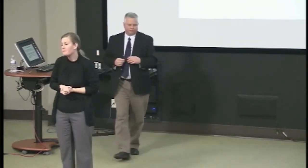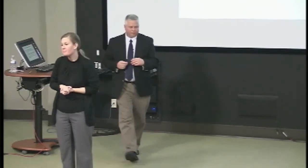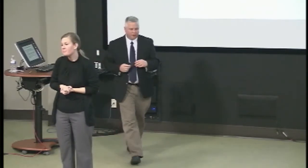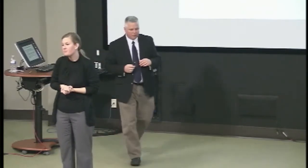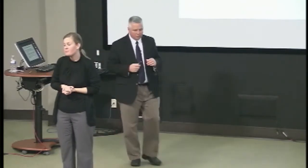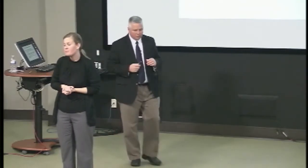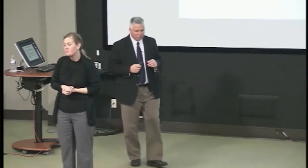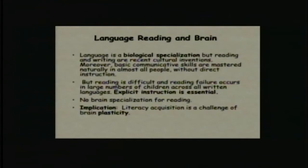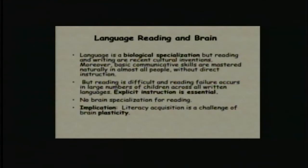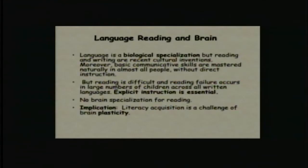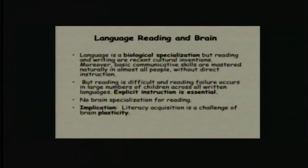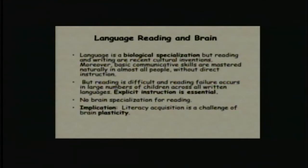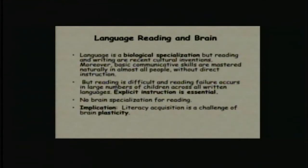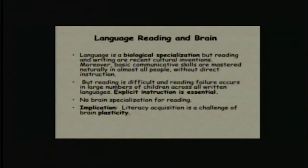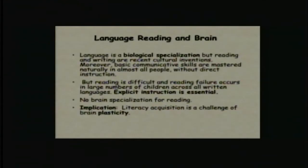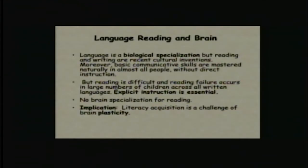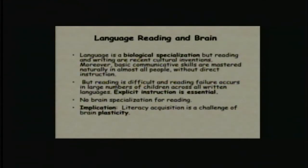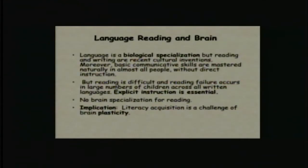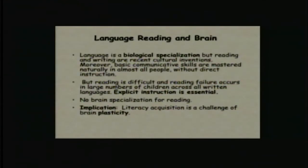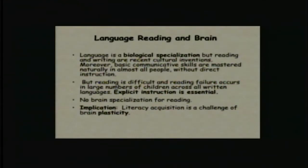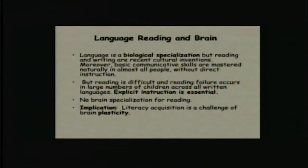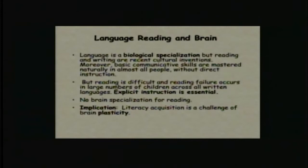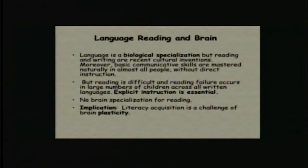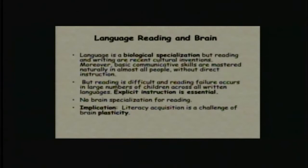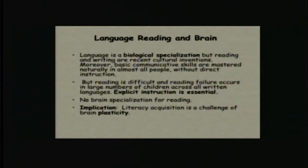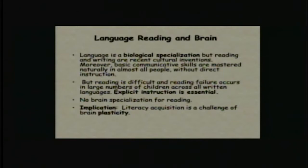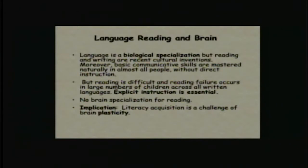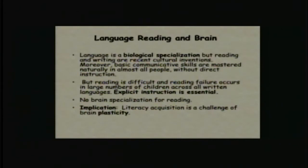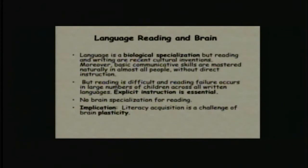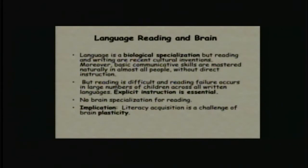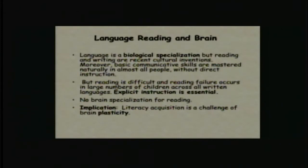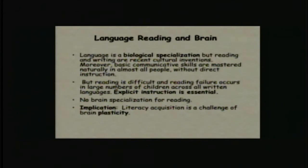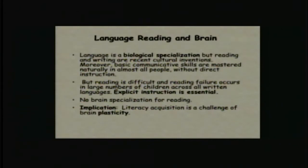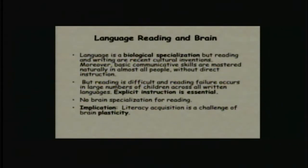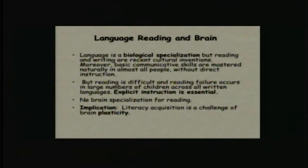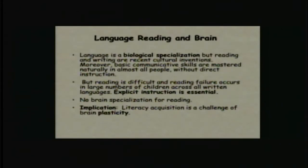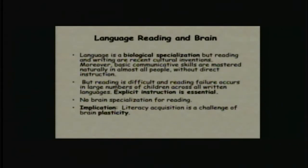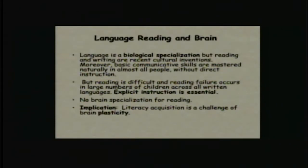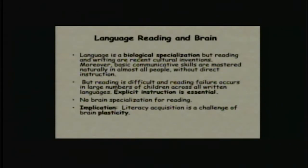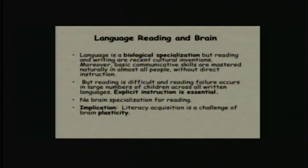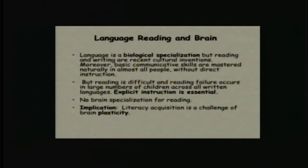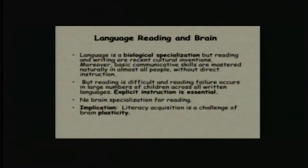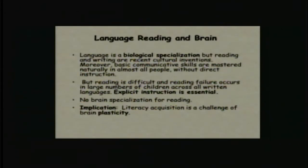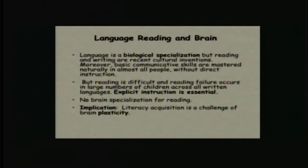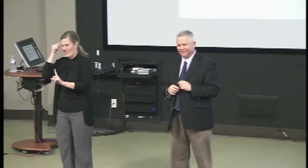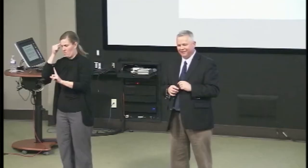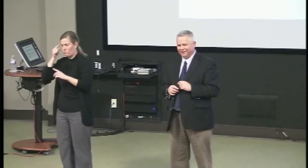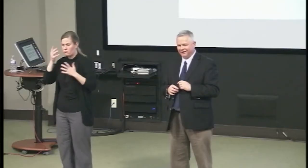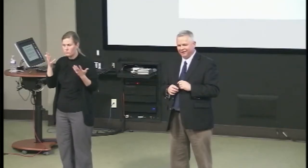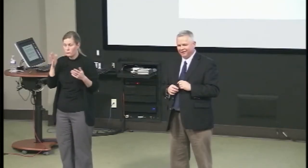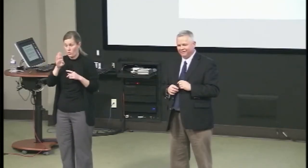Now, there's also some consideration as we begin to think about the brain. 4 seconds,